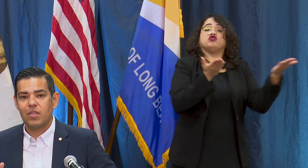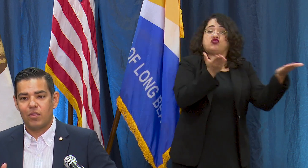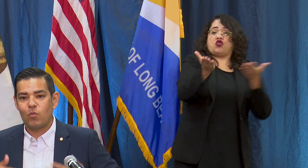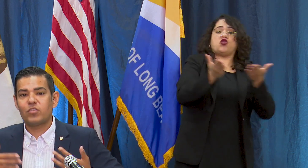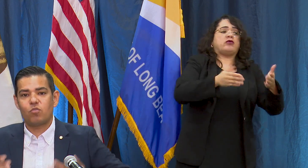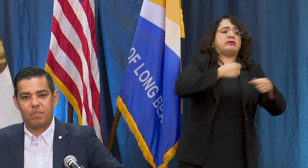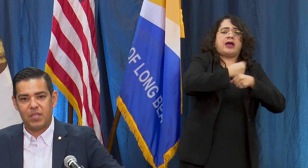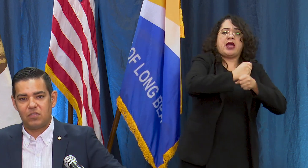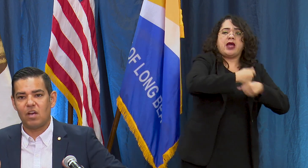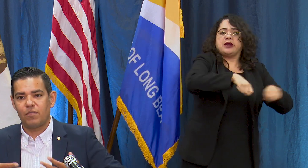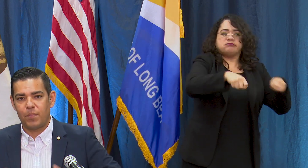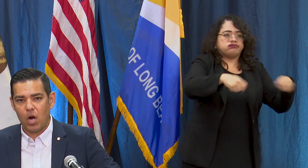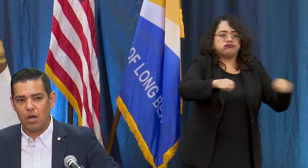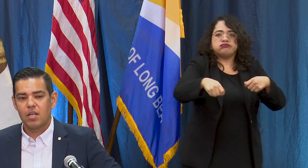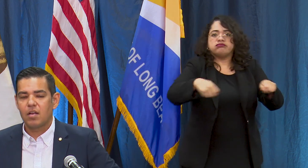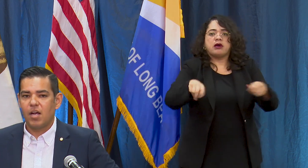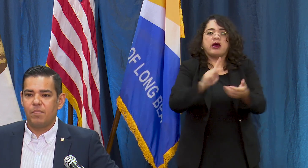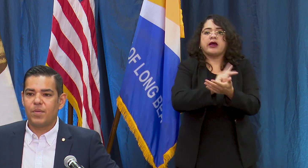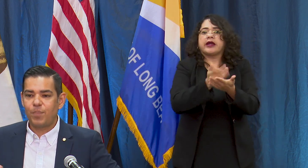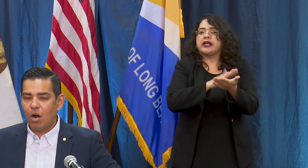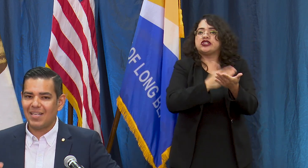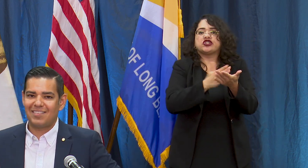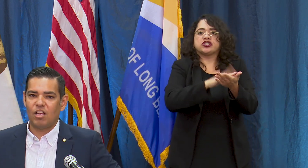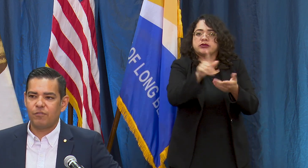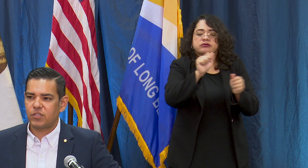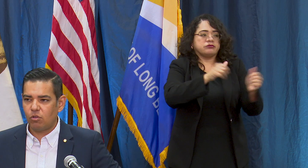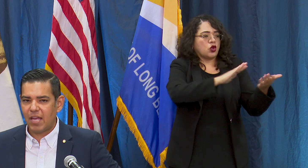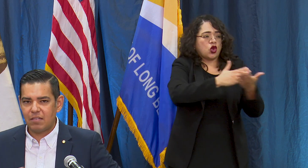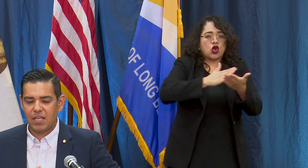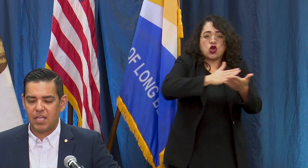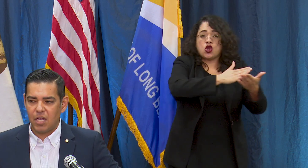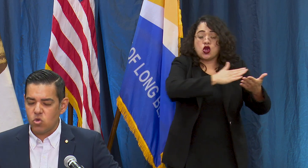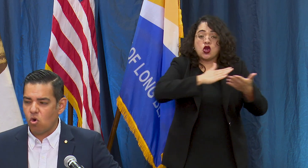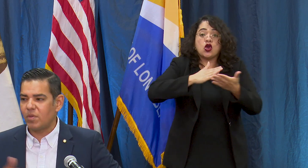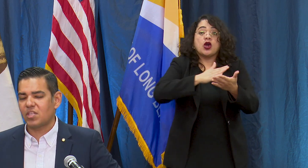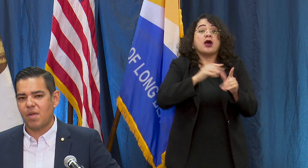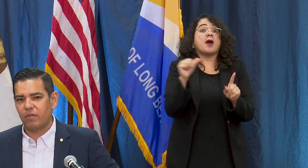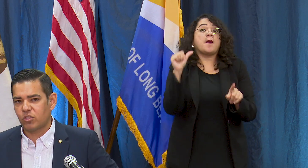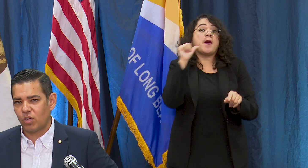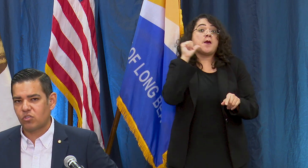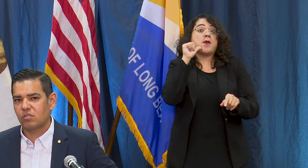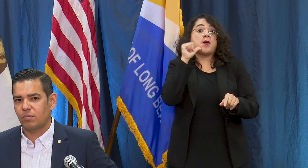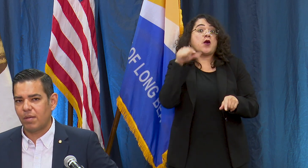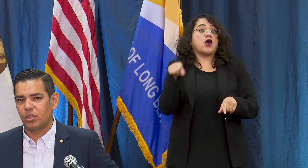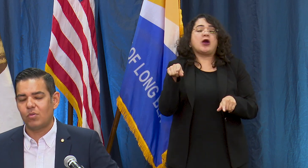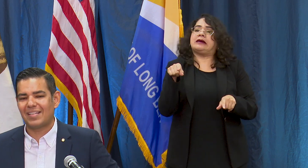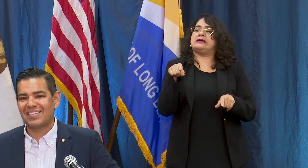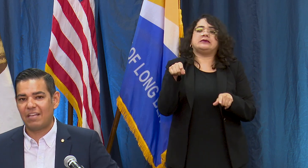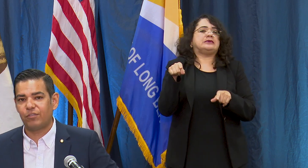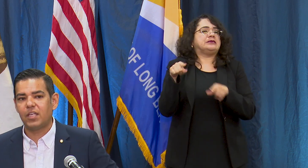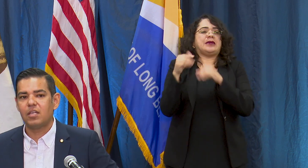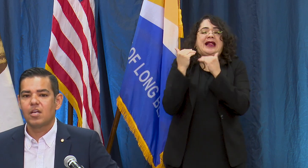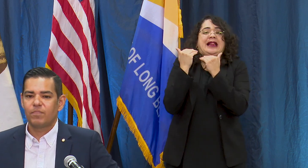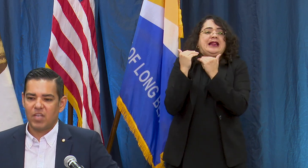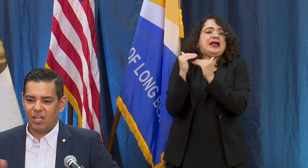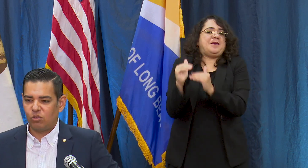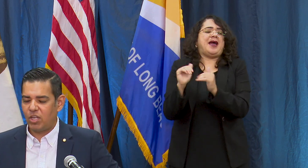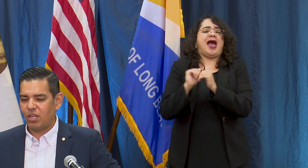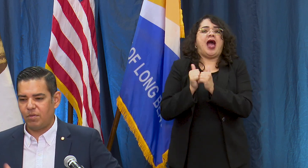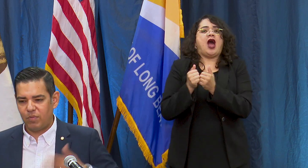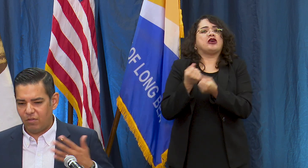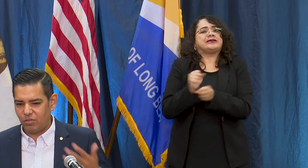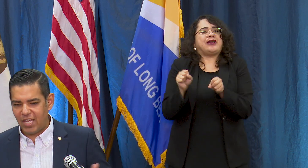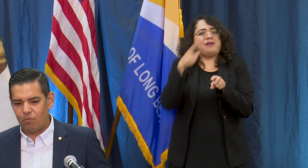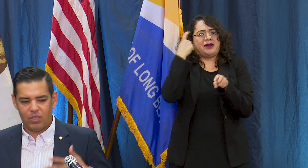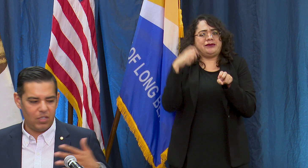bar, the restaurant piece of the bar. The bar itself still has an enormous amount of restrictions to be able to do that safely,